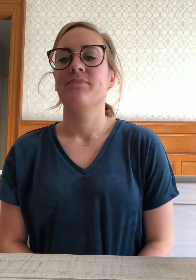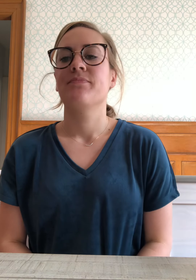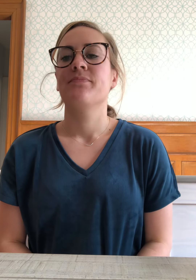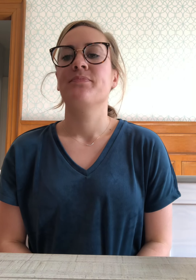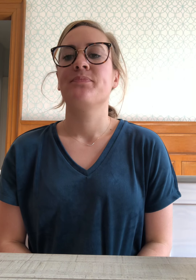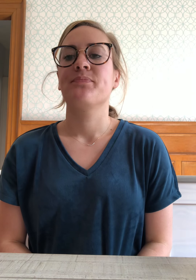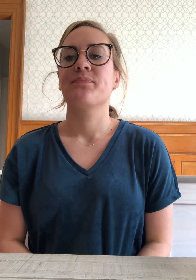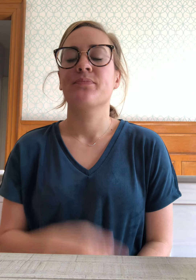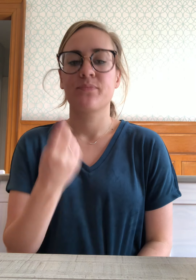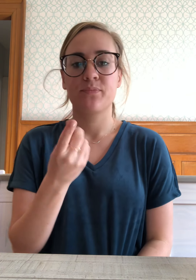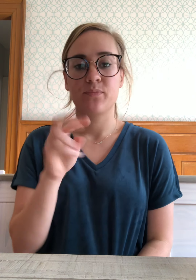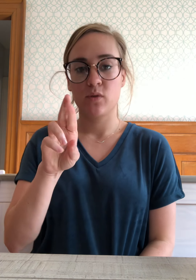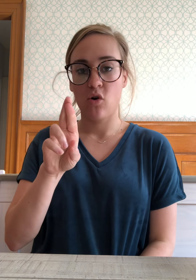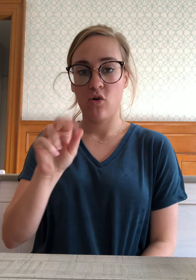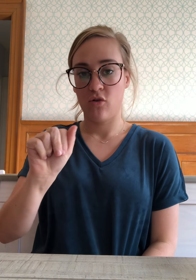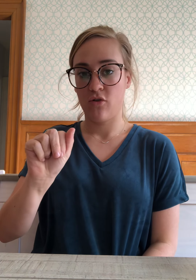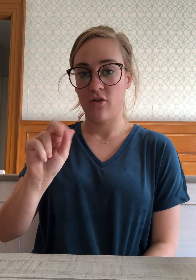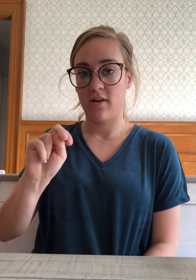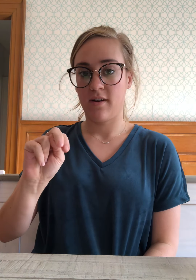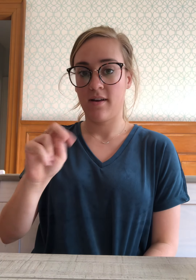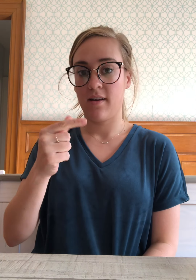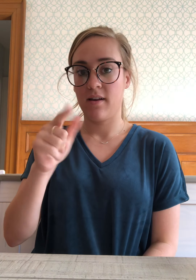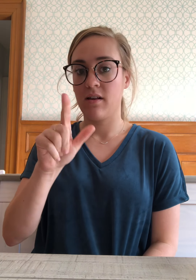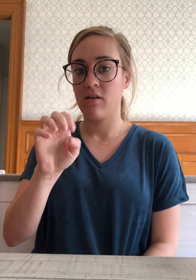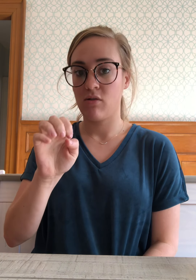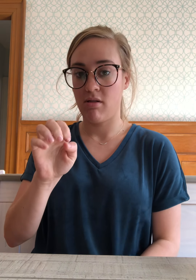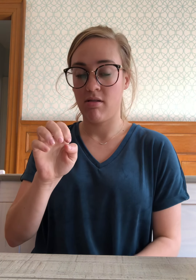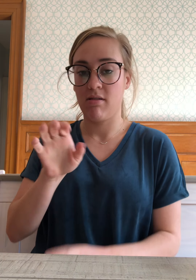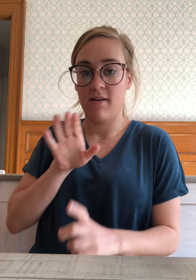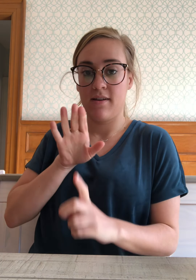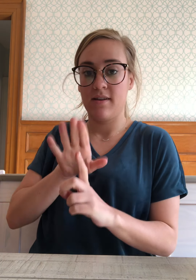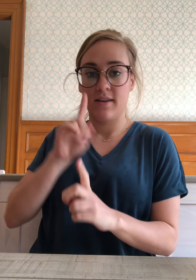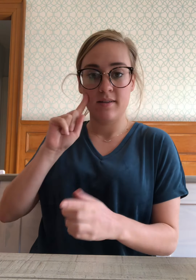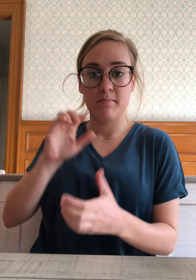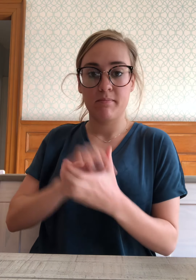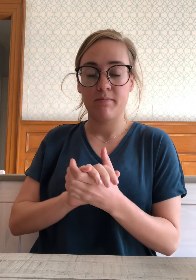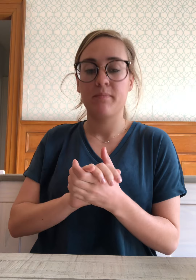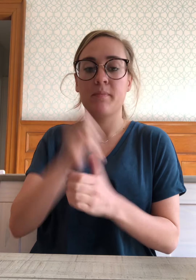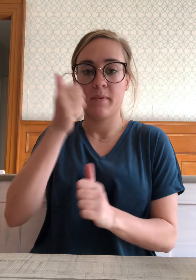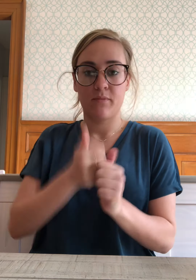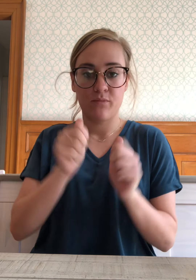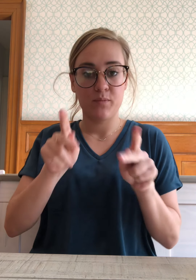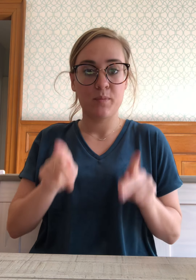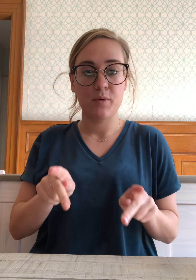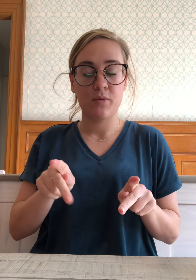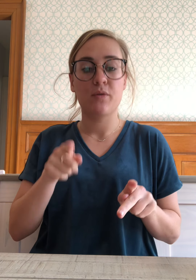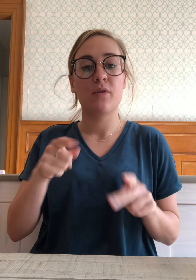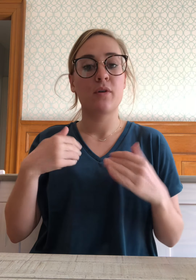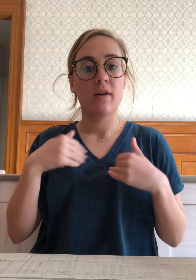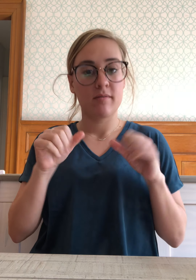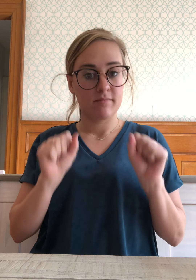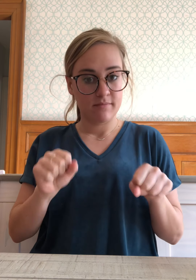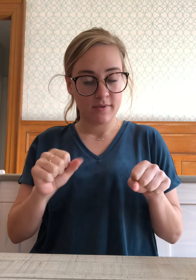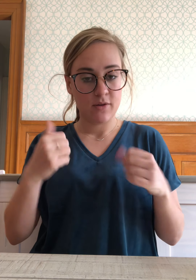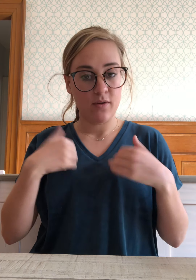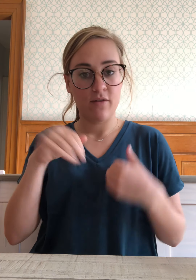Dr. Engel believed that every individual has the potential to have 32 teeth in normal or